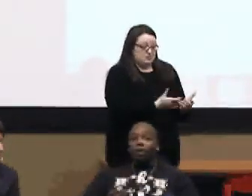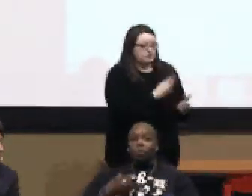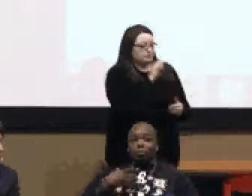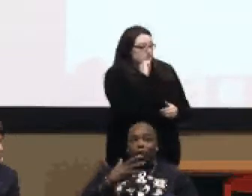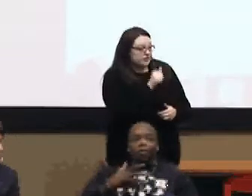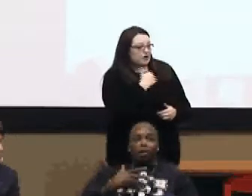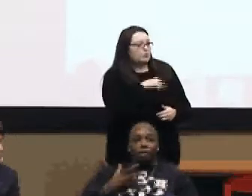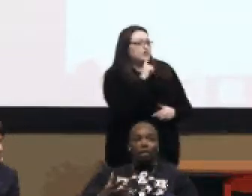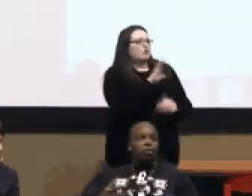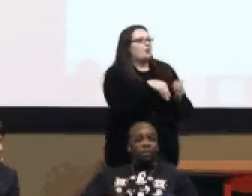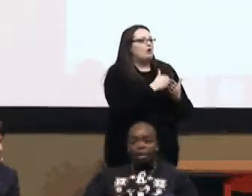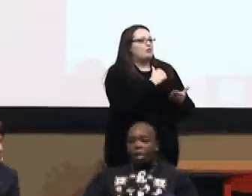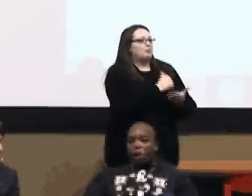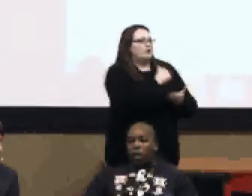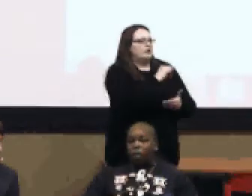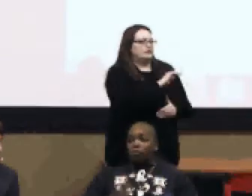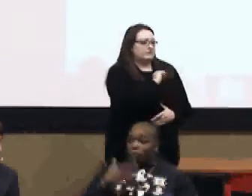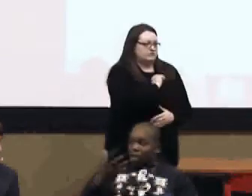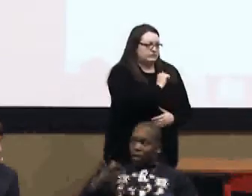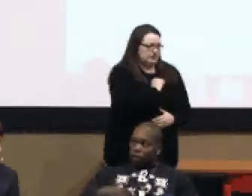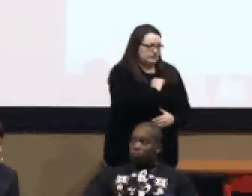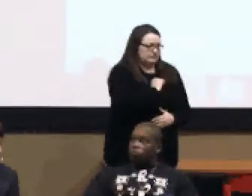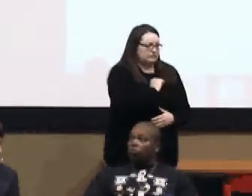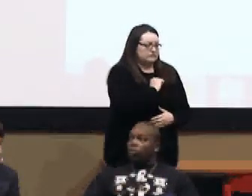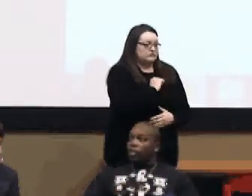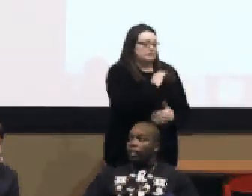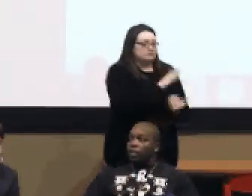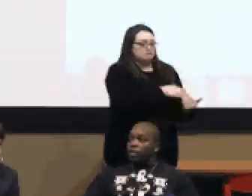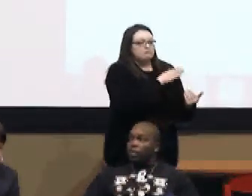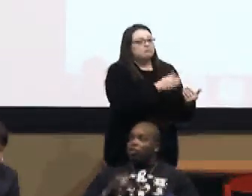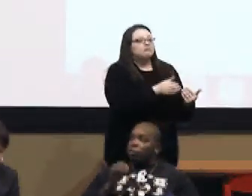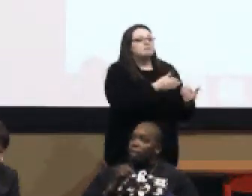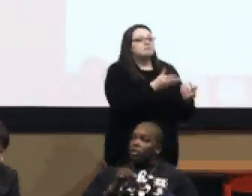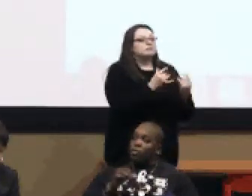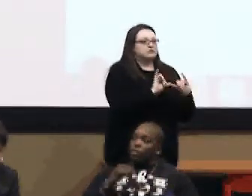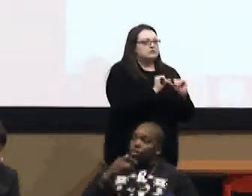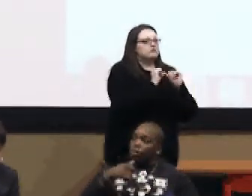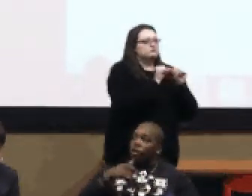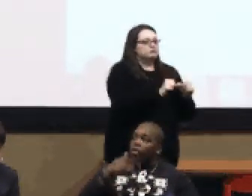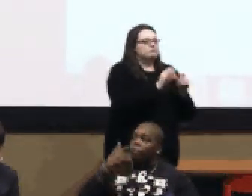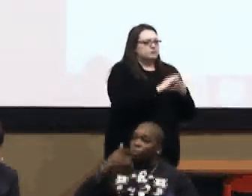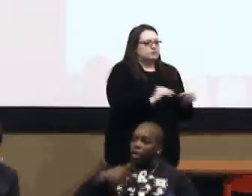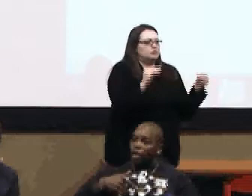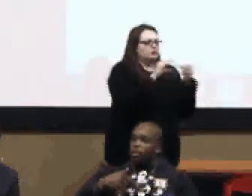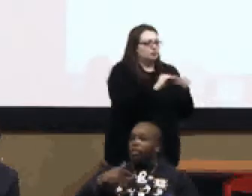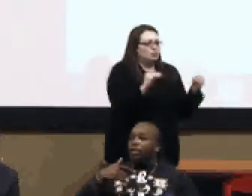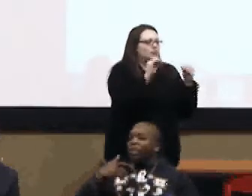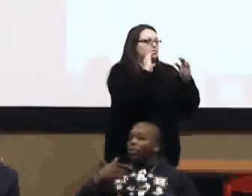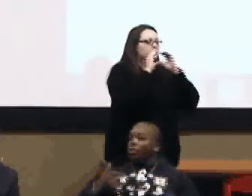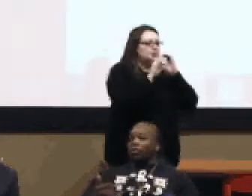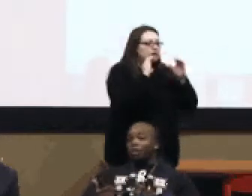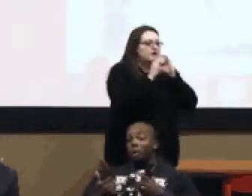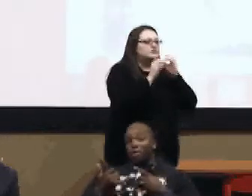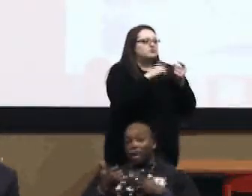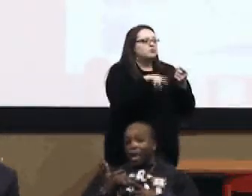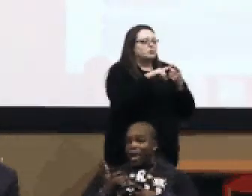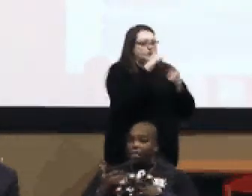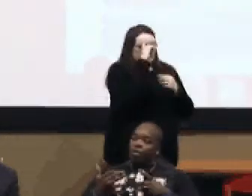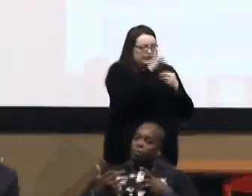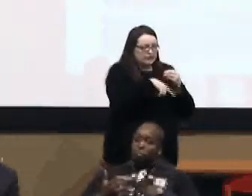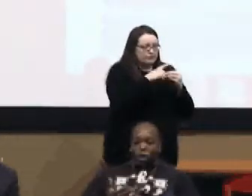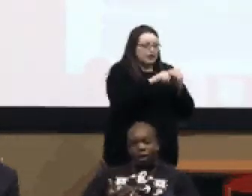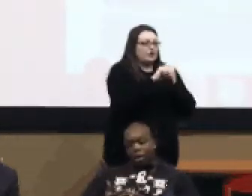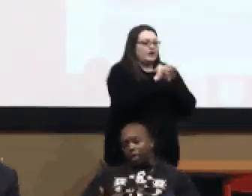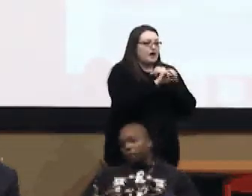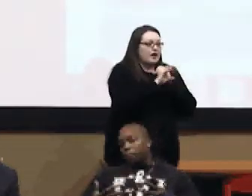we are all a brand of ourselves. From there, it still remains the story, the communication. When you think about